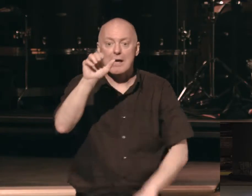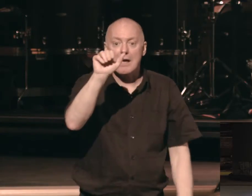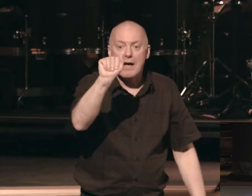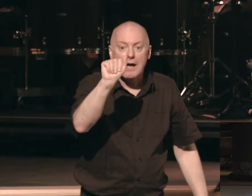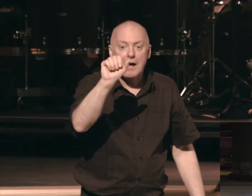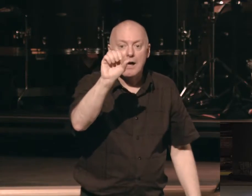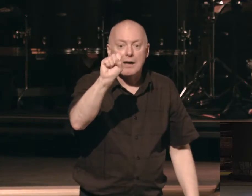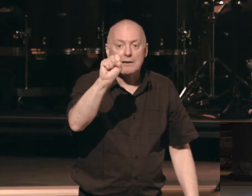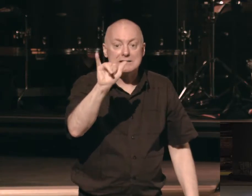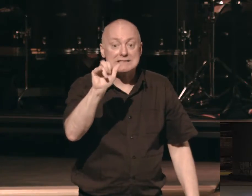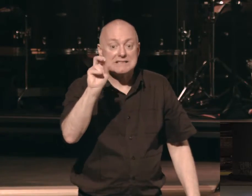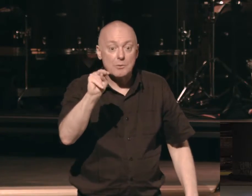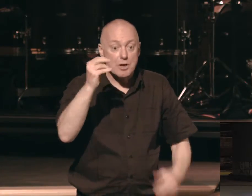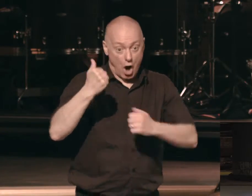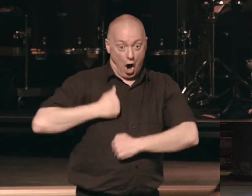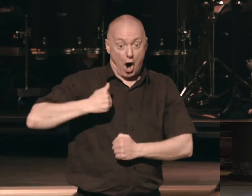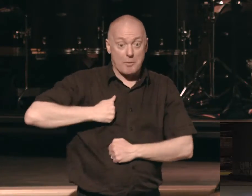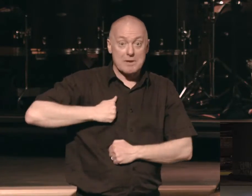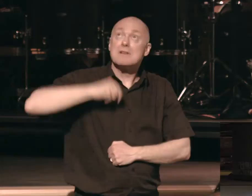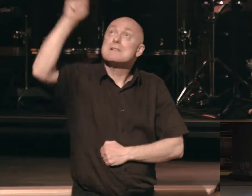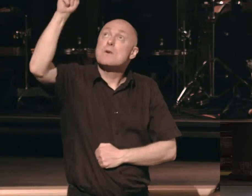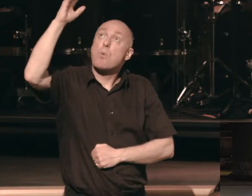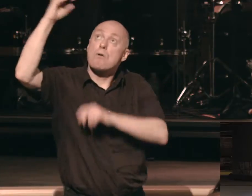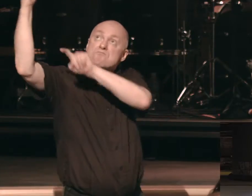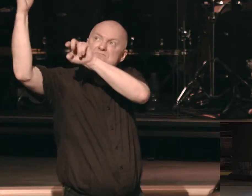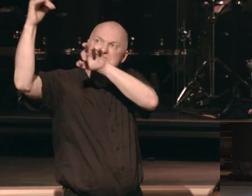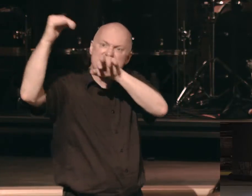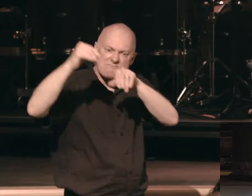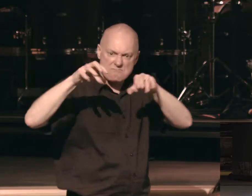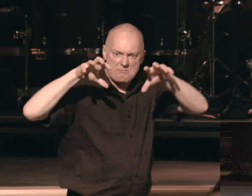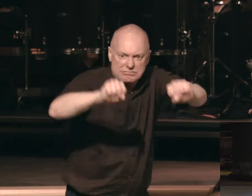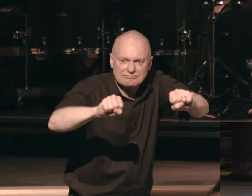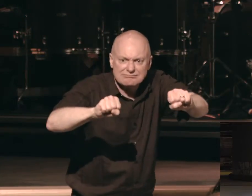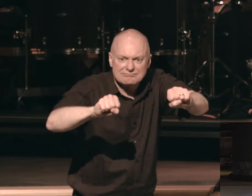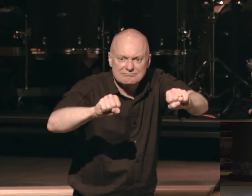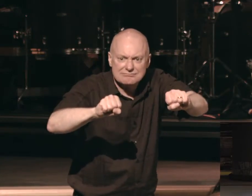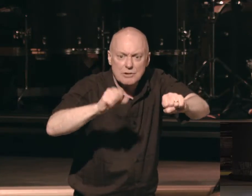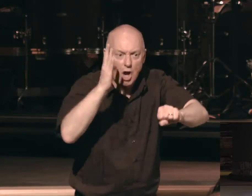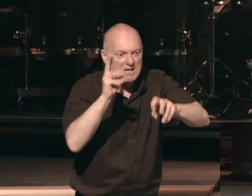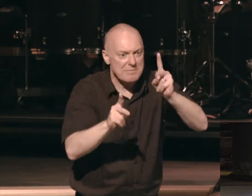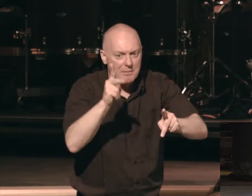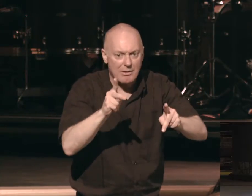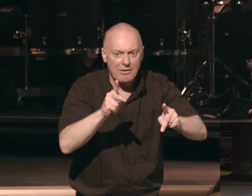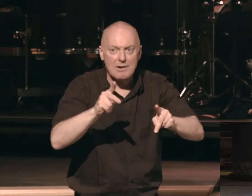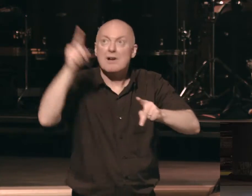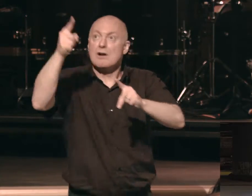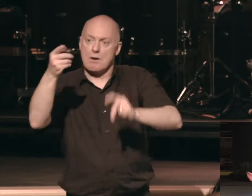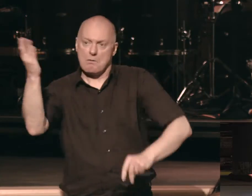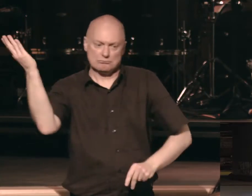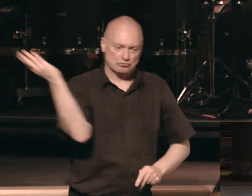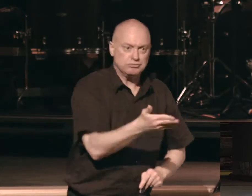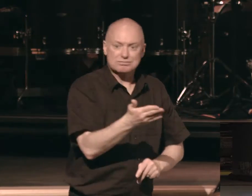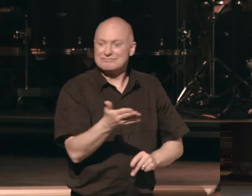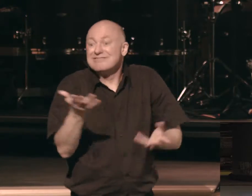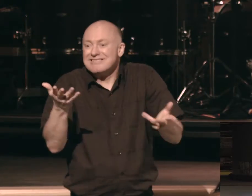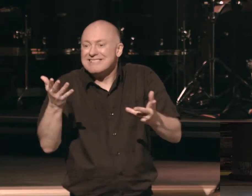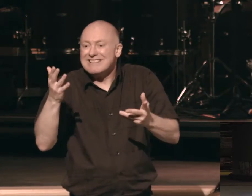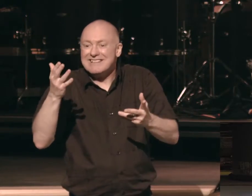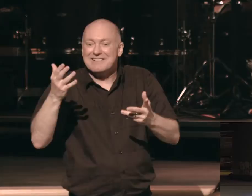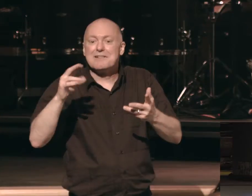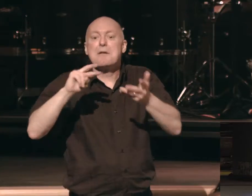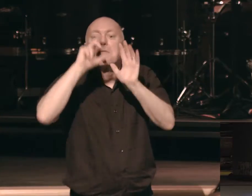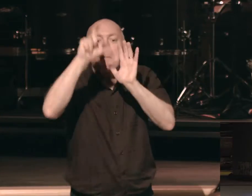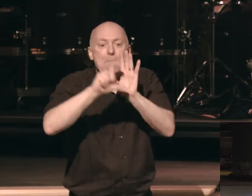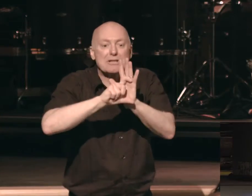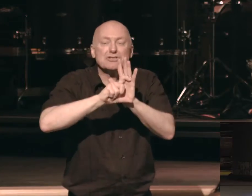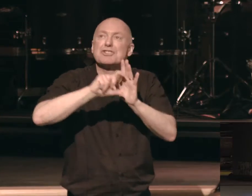The Assyrian army was being predicted and promised that they would devastate God's people. They were coming to cut down the tree, so